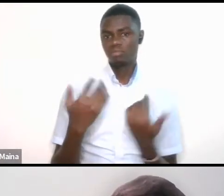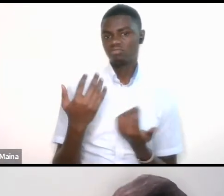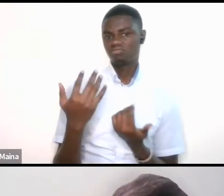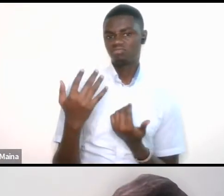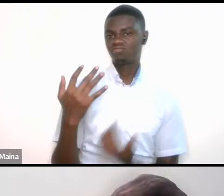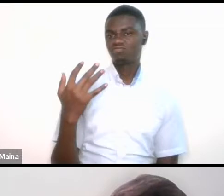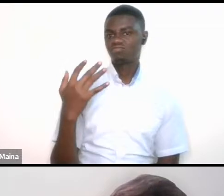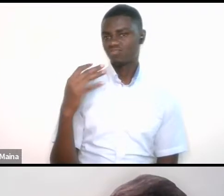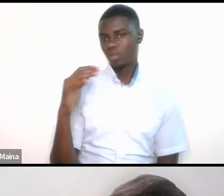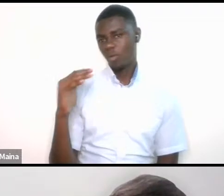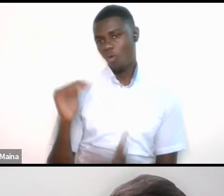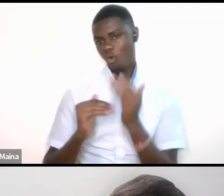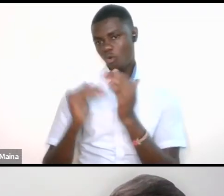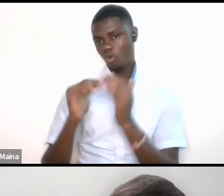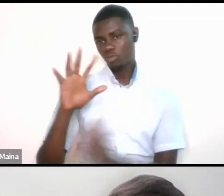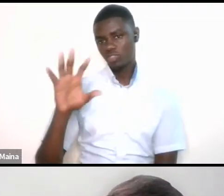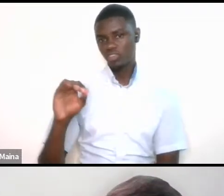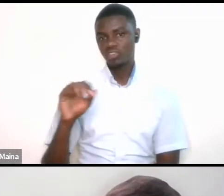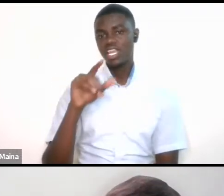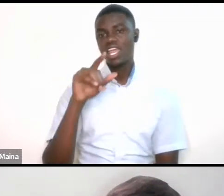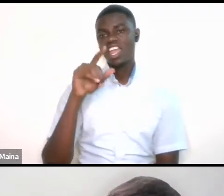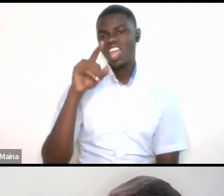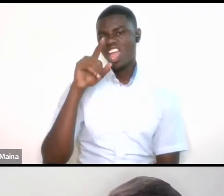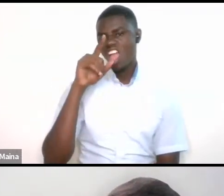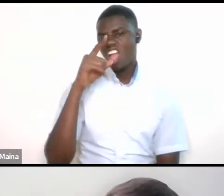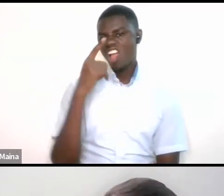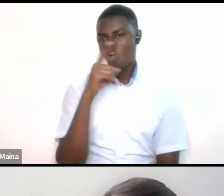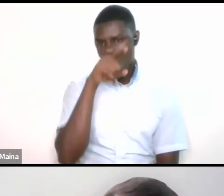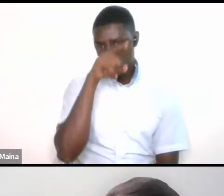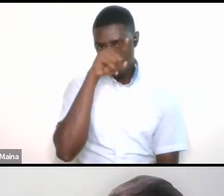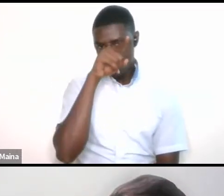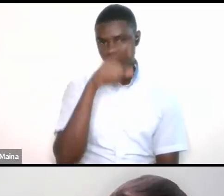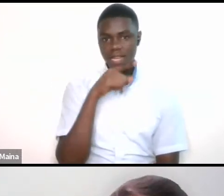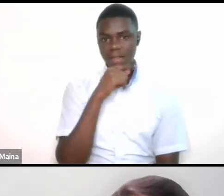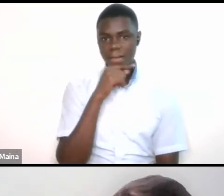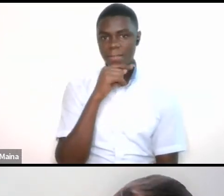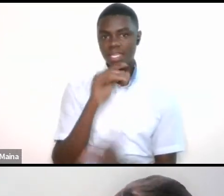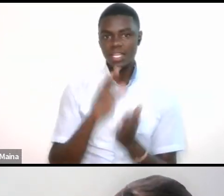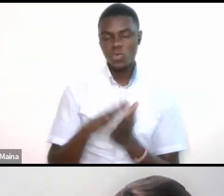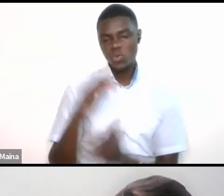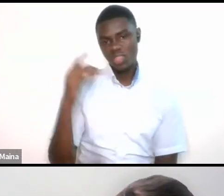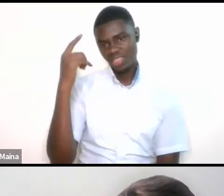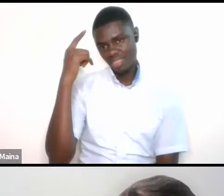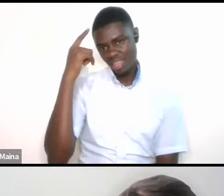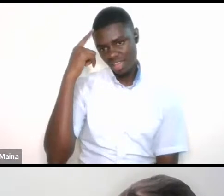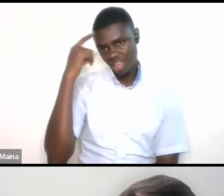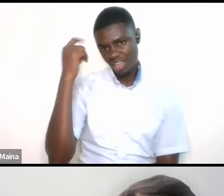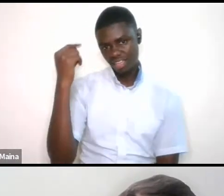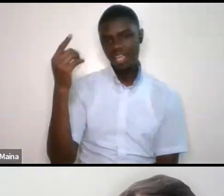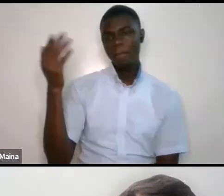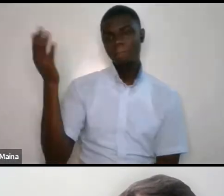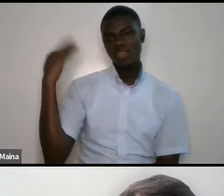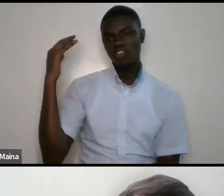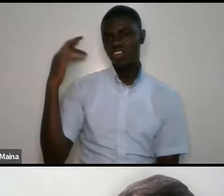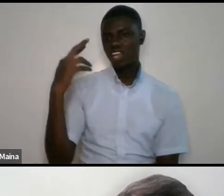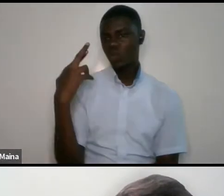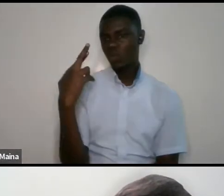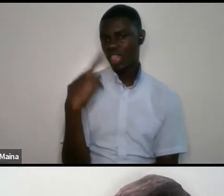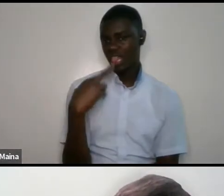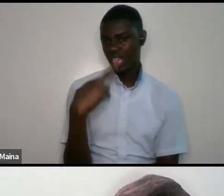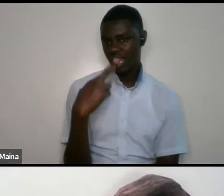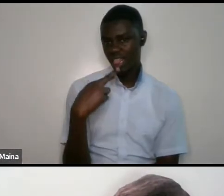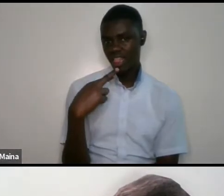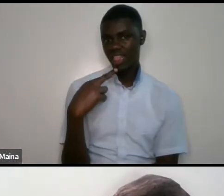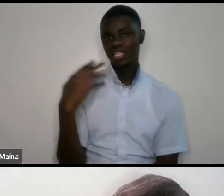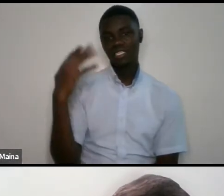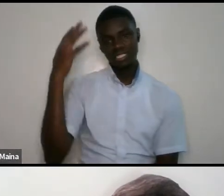male with graying coppery colored hair, what was once fairly red, is also long. I